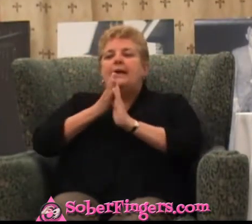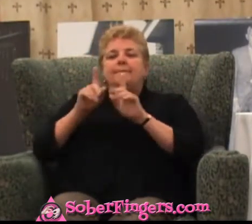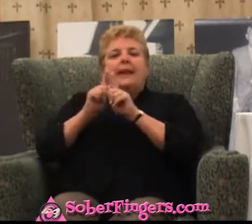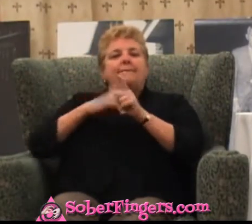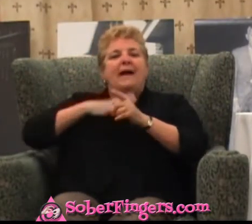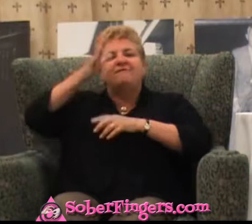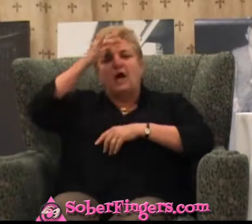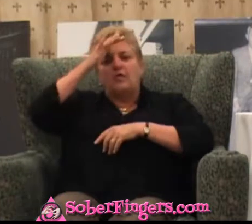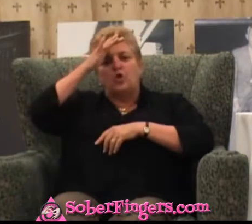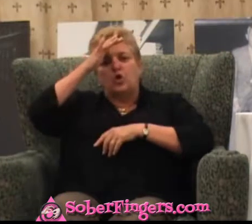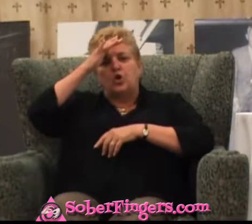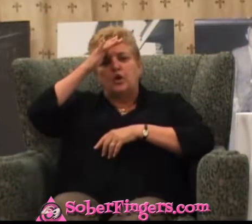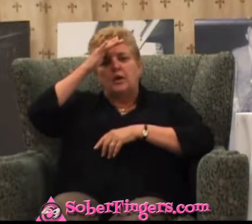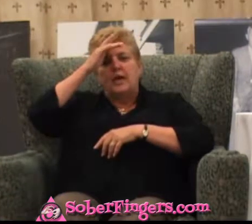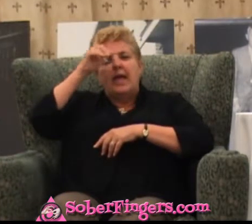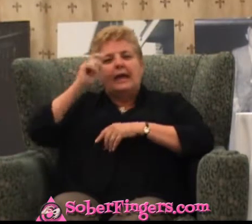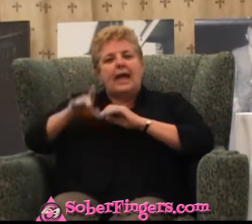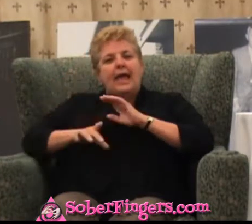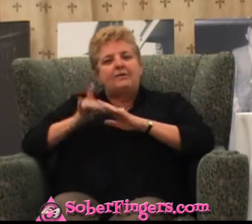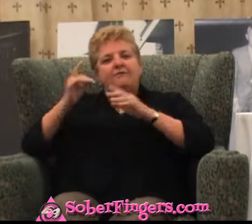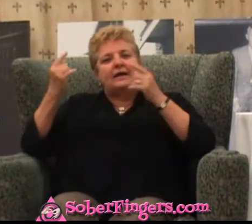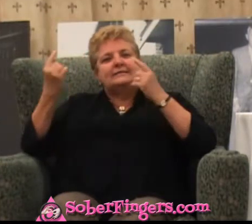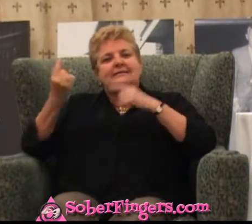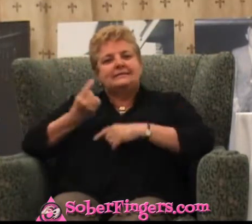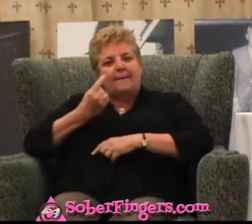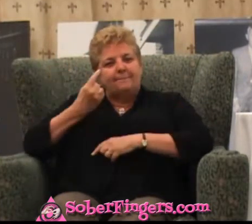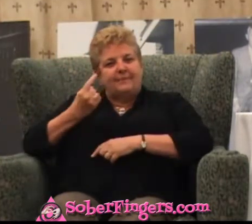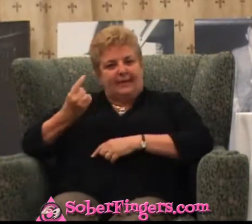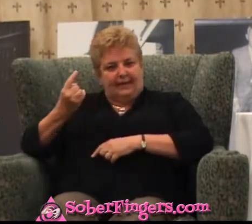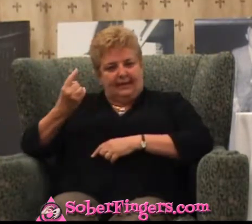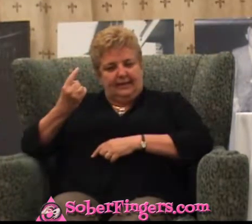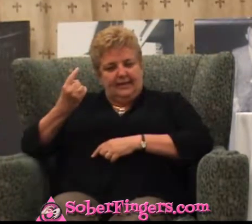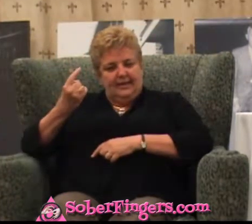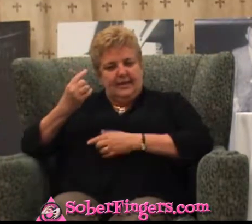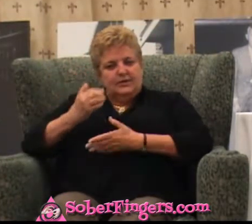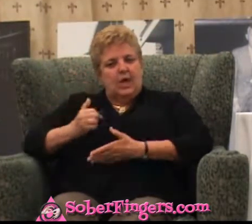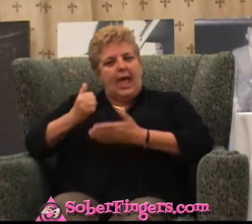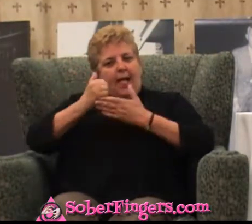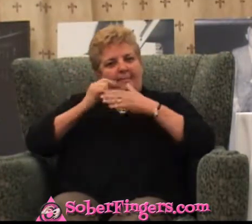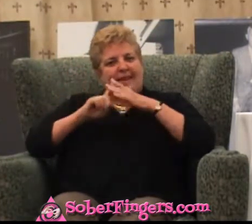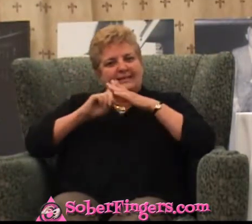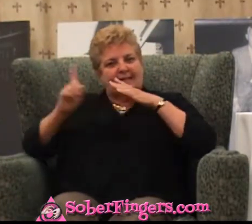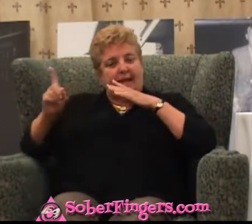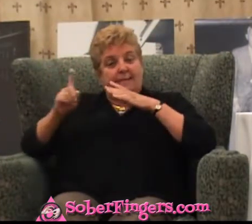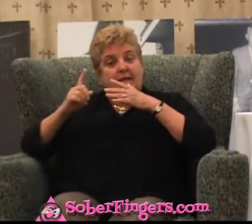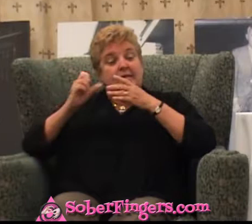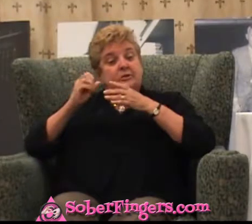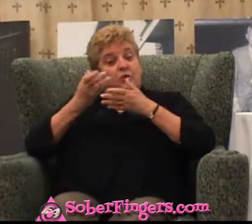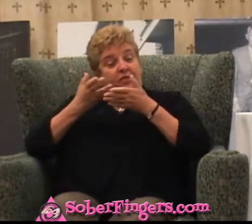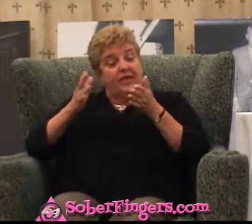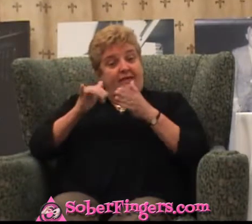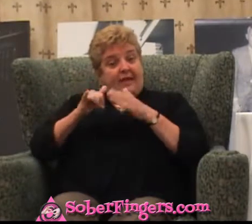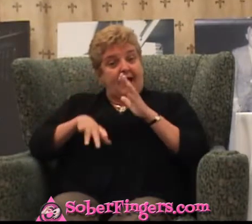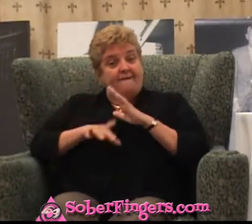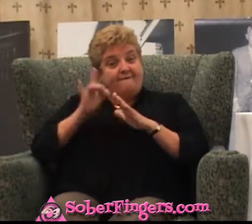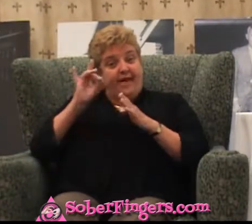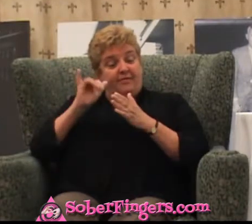And I had to find something to help me escape. And the thing that I found while growing up that helped me escape from who